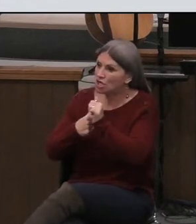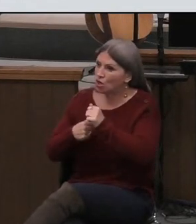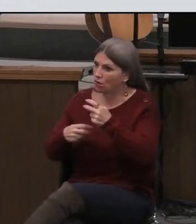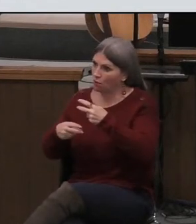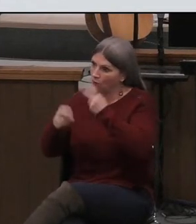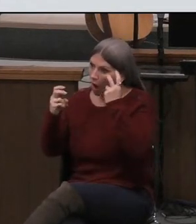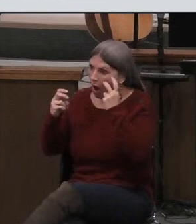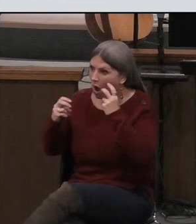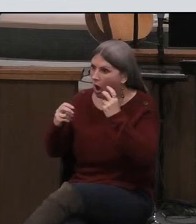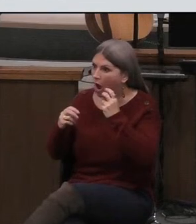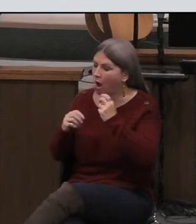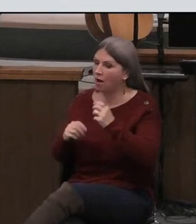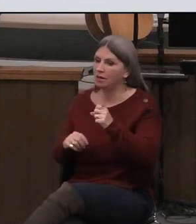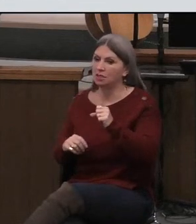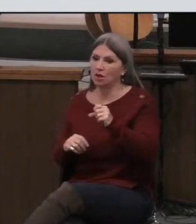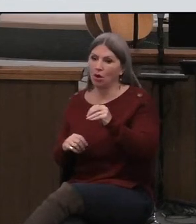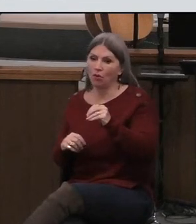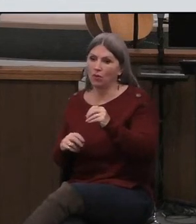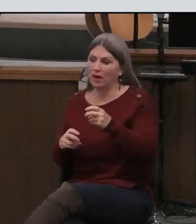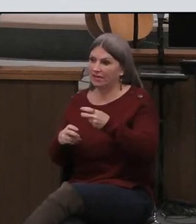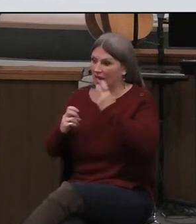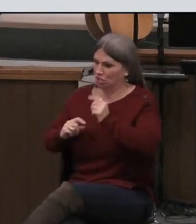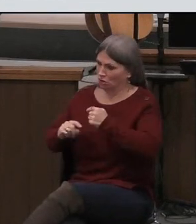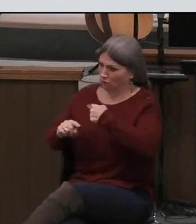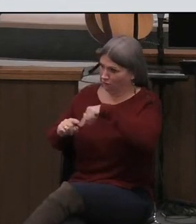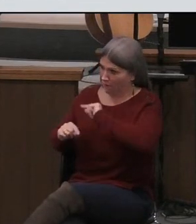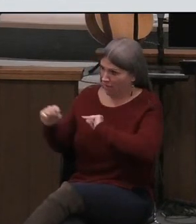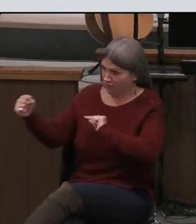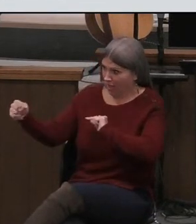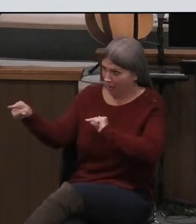robbers, dangers from my own people,